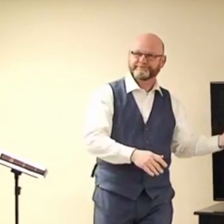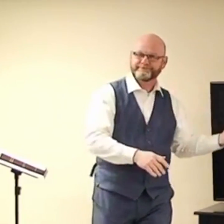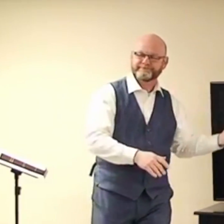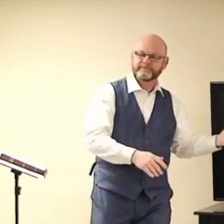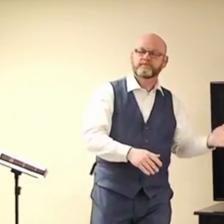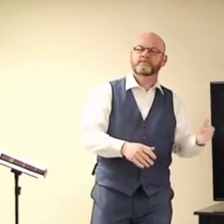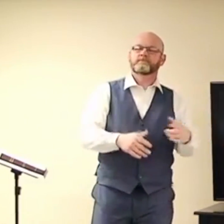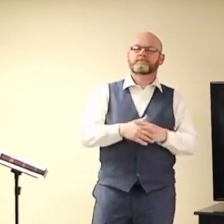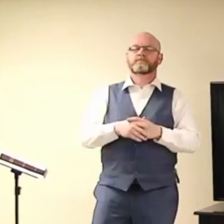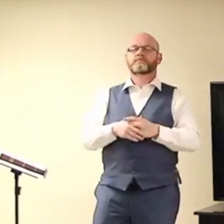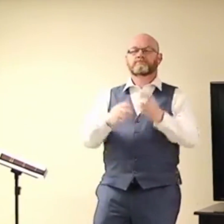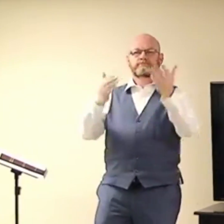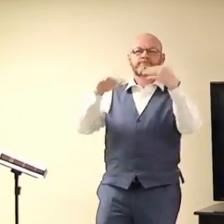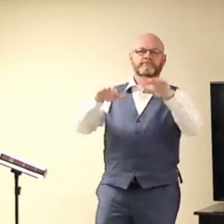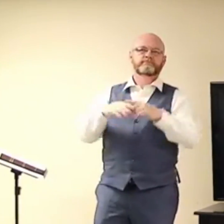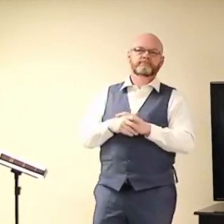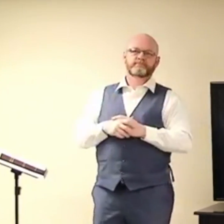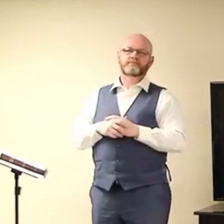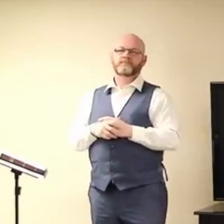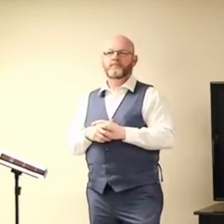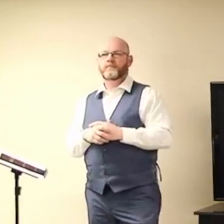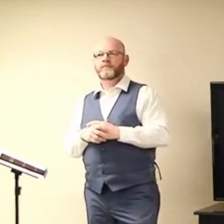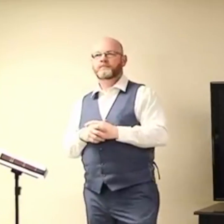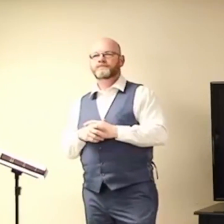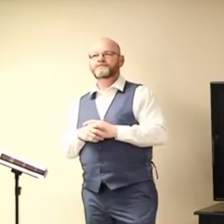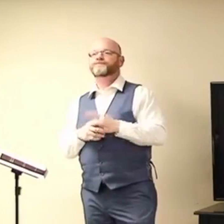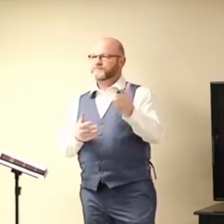God shows himself through miracles. And finally,